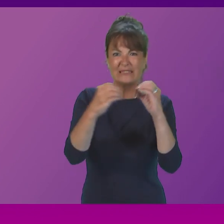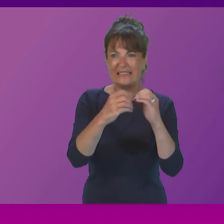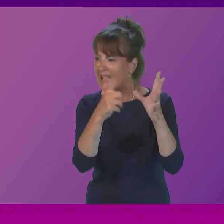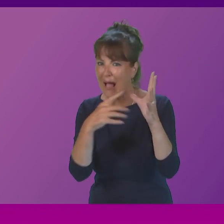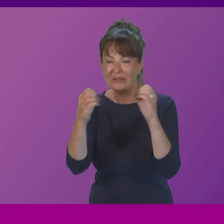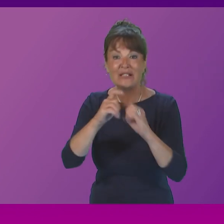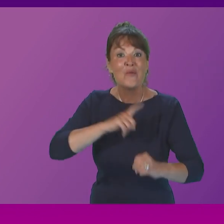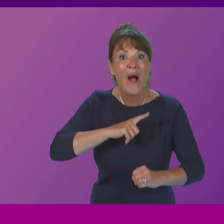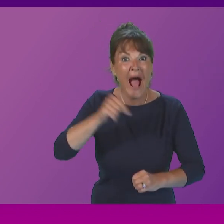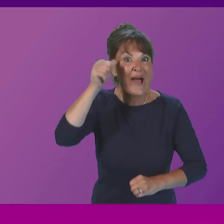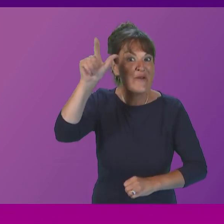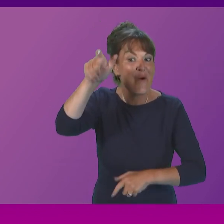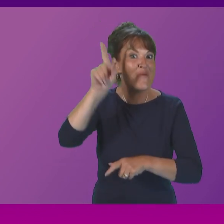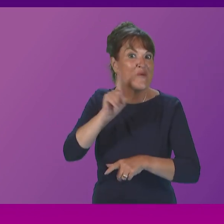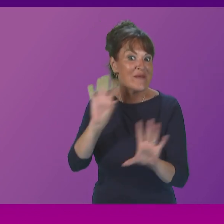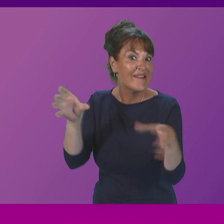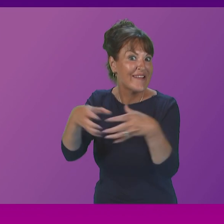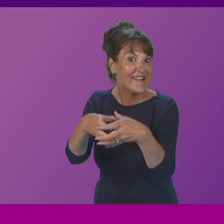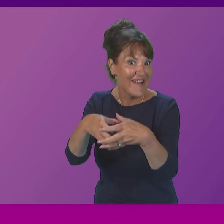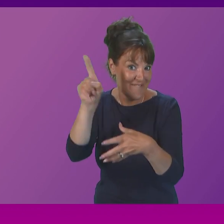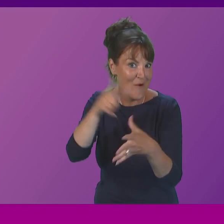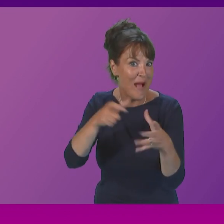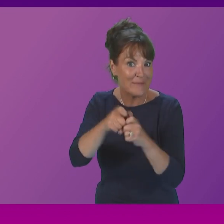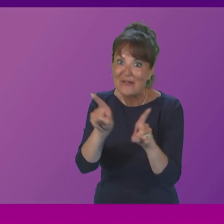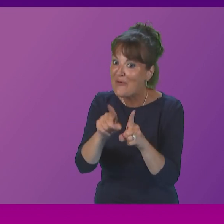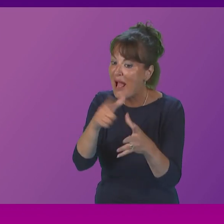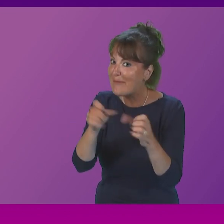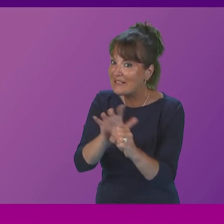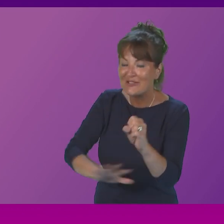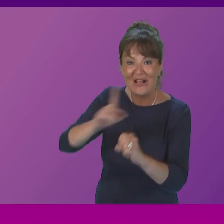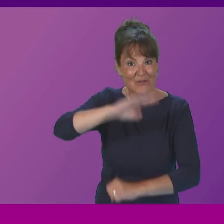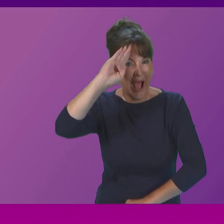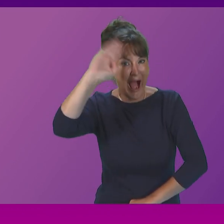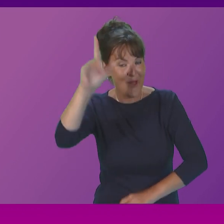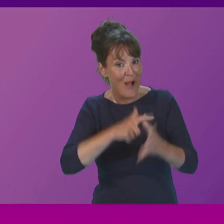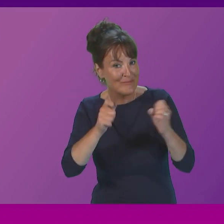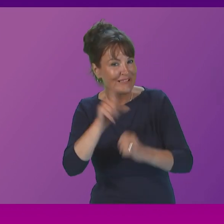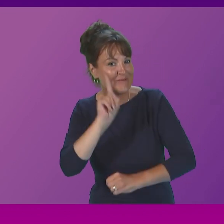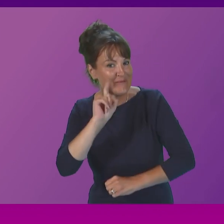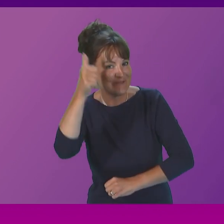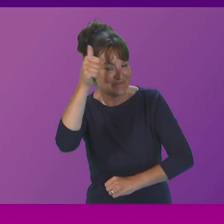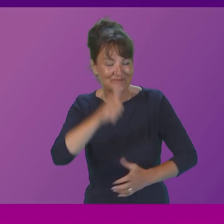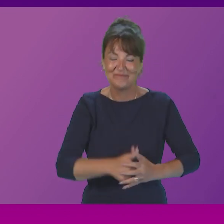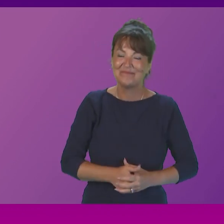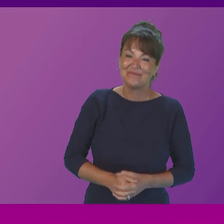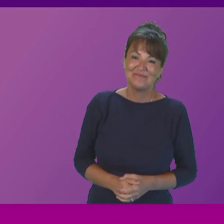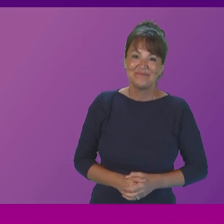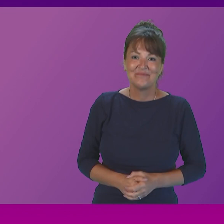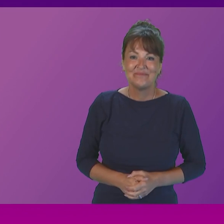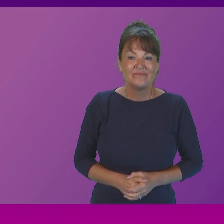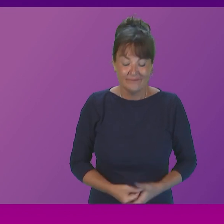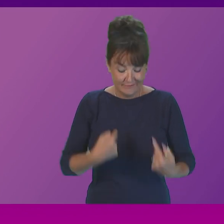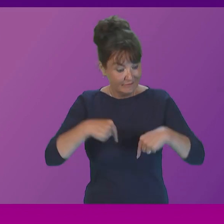are gathered in Aberdeen from the city and the Shire, and just to say hello, hello to them. Being a woman in